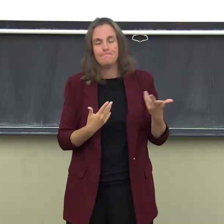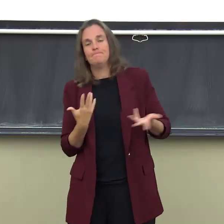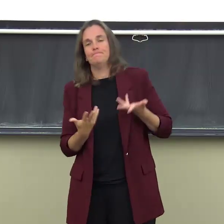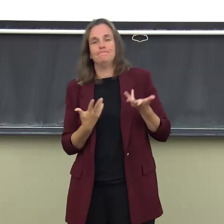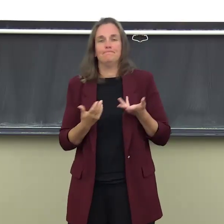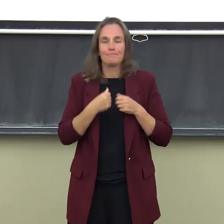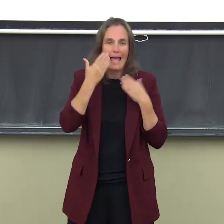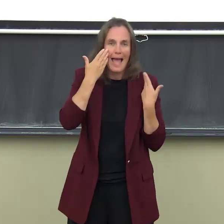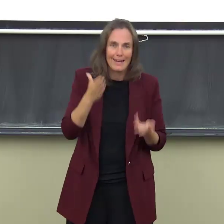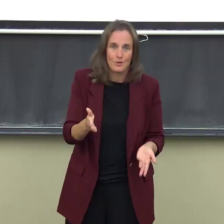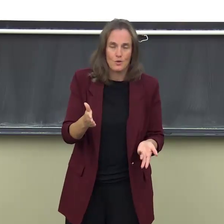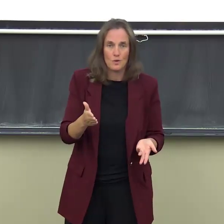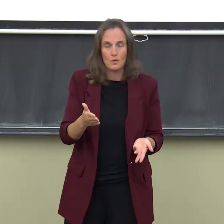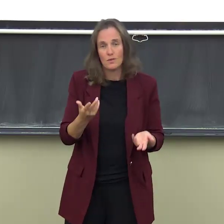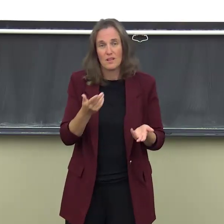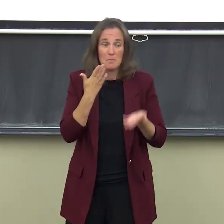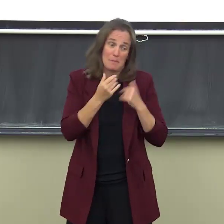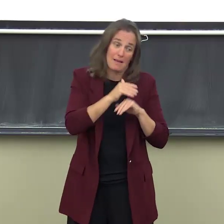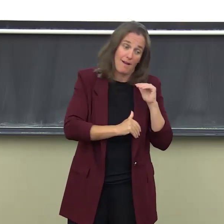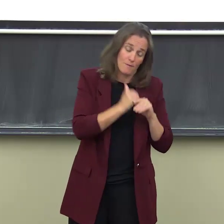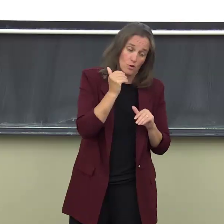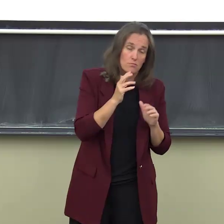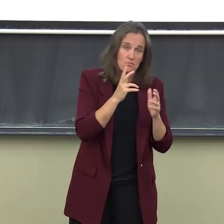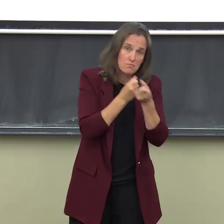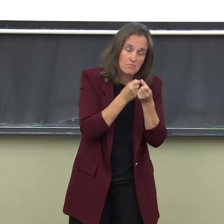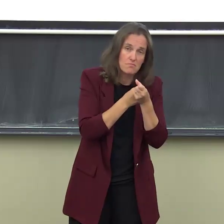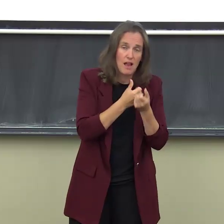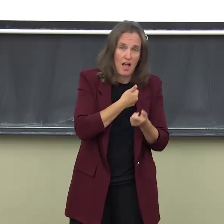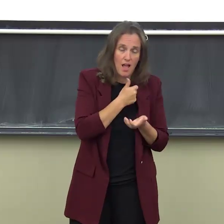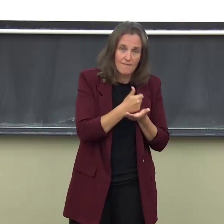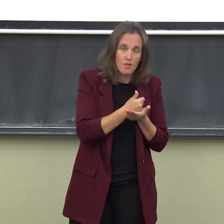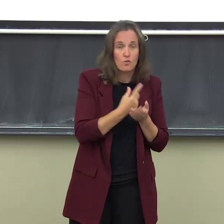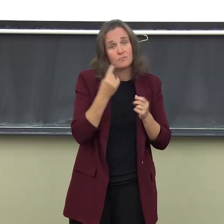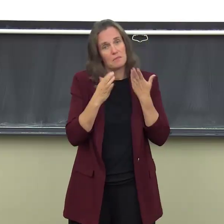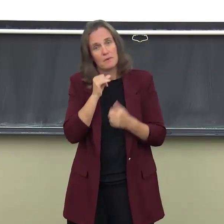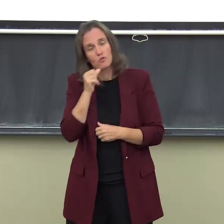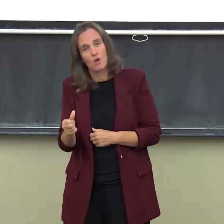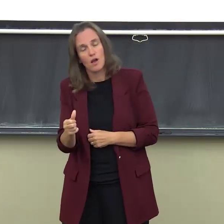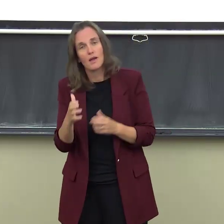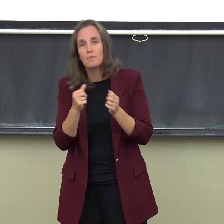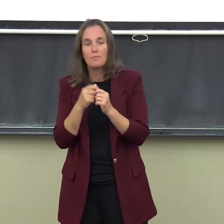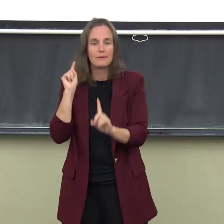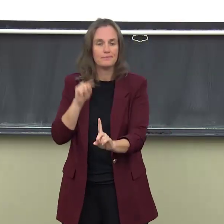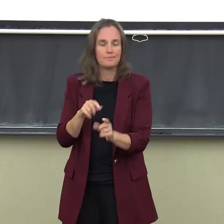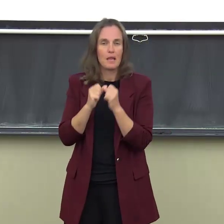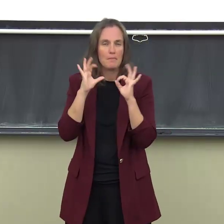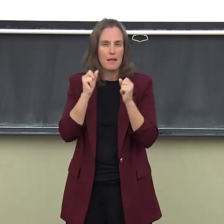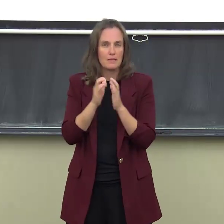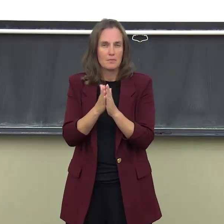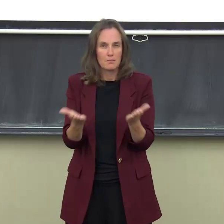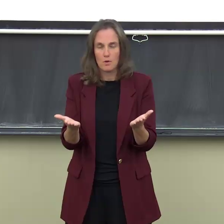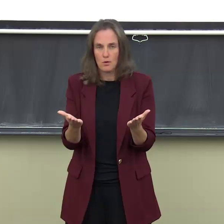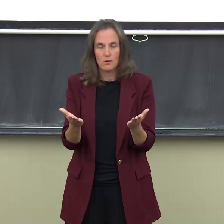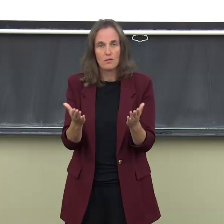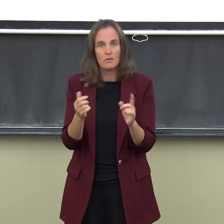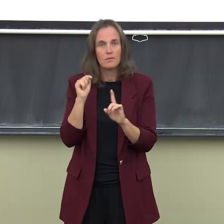might be comforting or not, but I just wanted to point to this amazing book by Hospice in Modernity